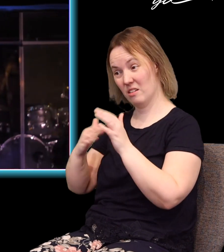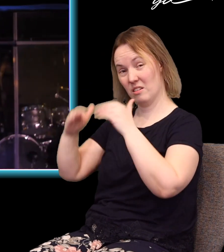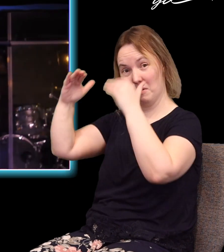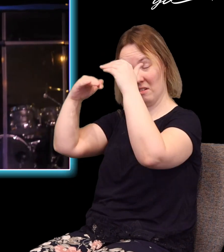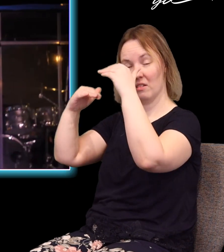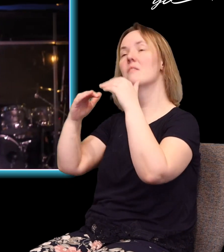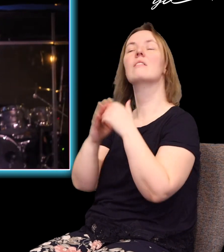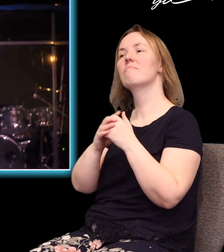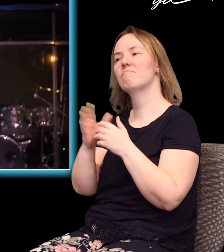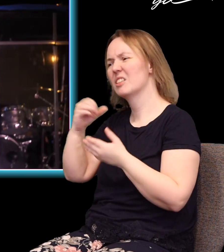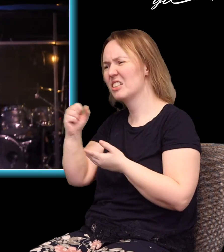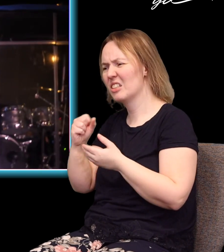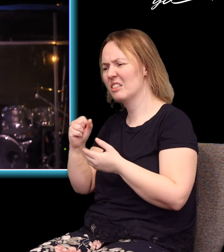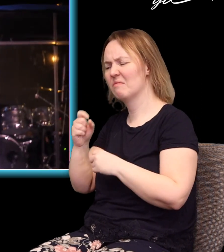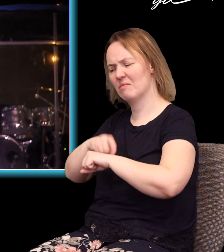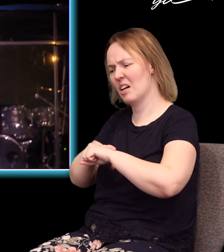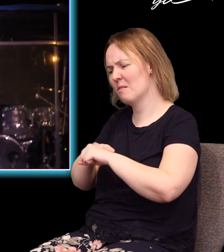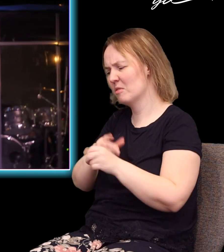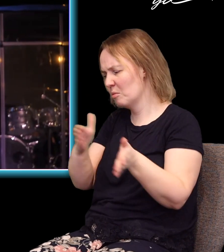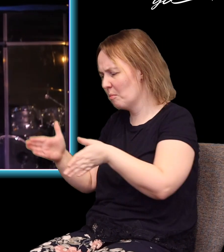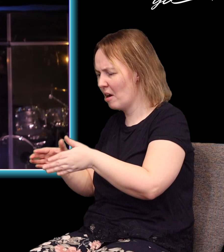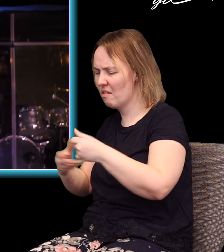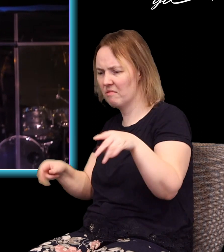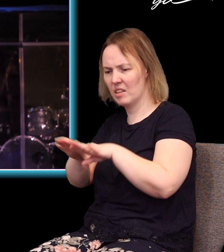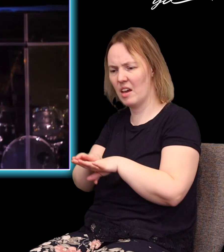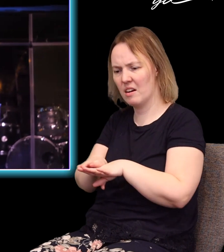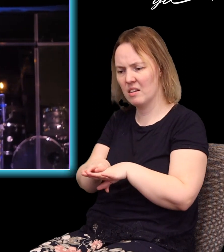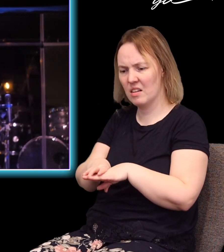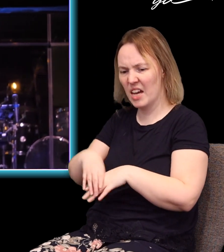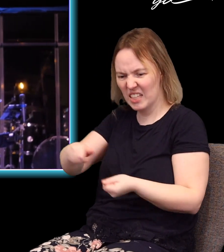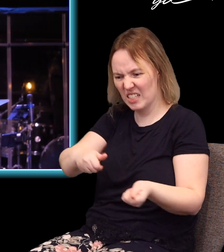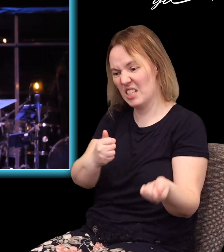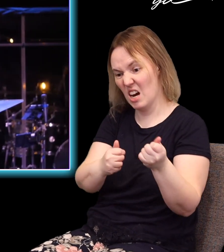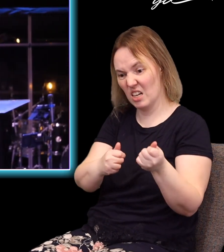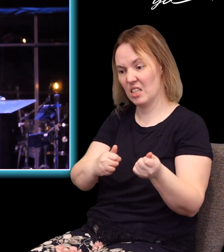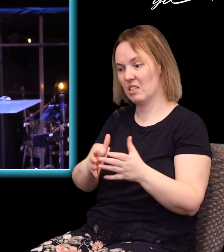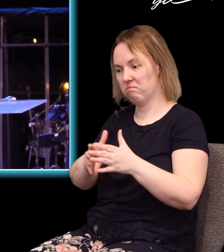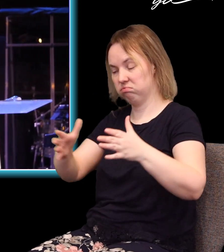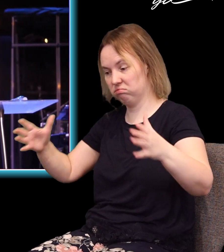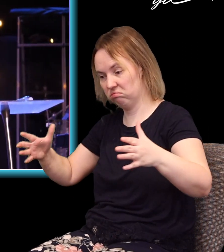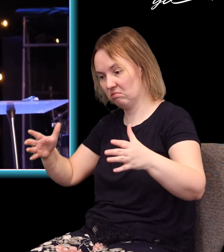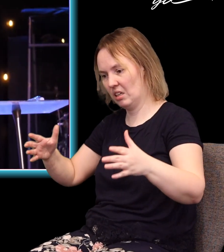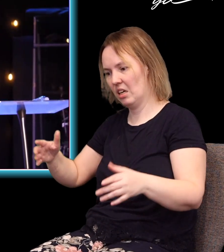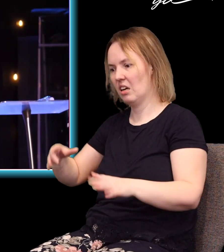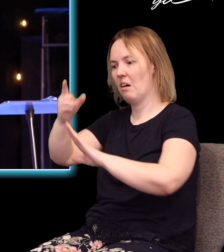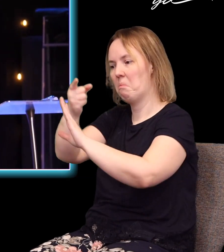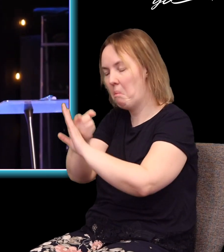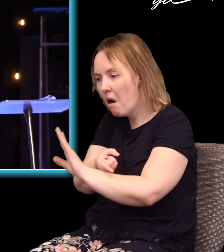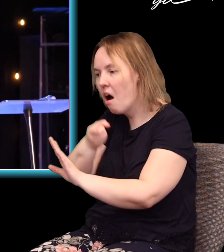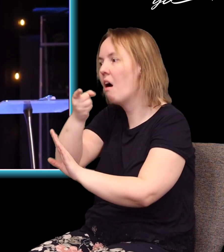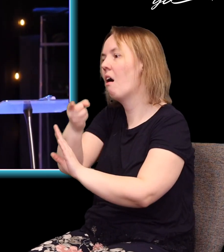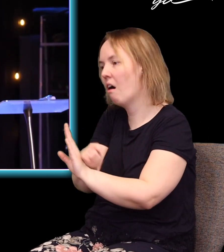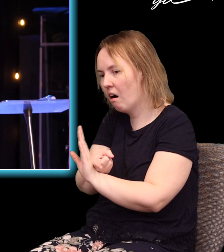construction, you know, they took time to prepare the land, and they dug this massive hole, as you can imagine, and it seemed like it took months just to,